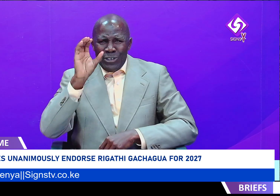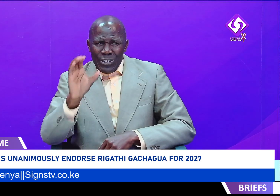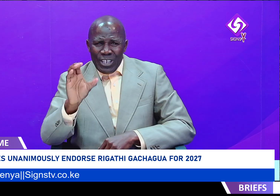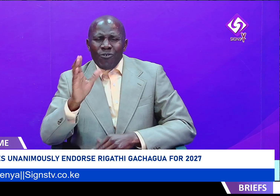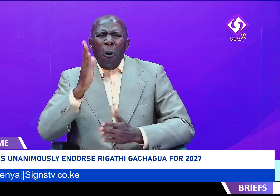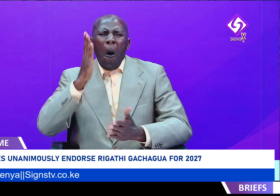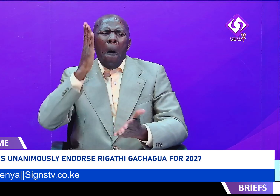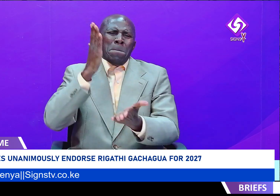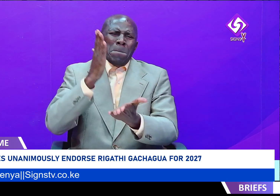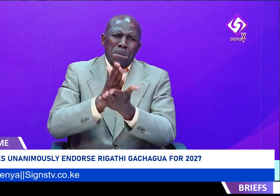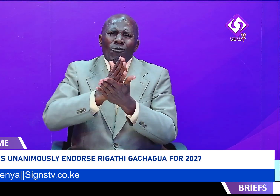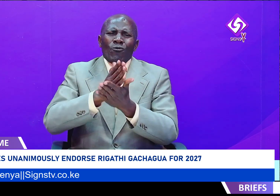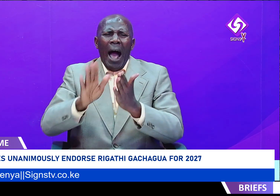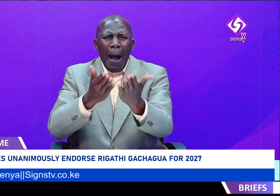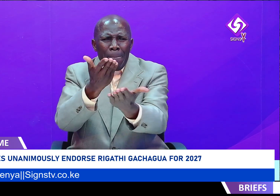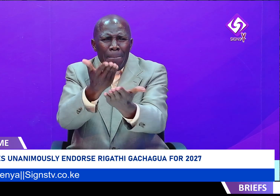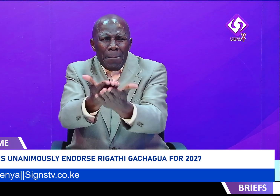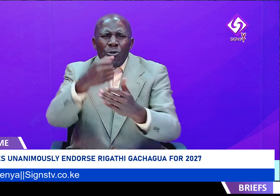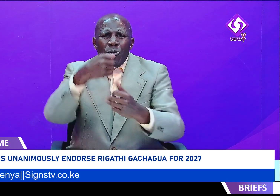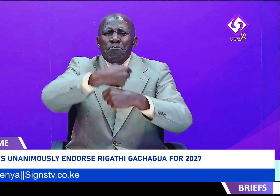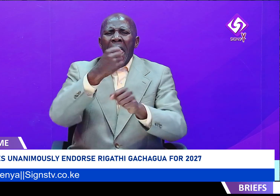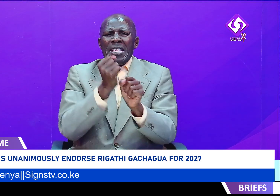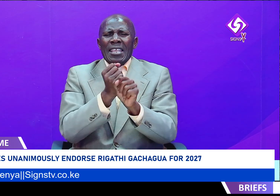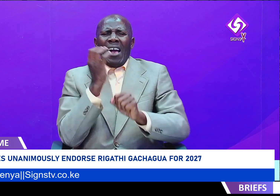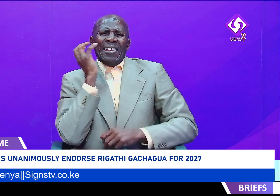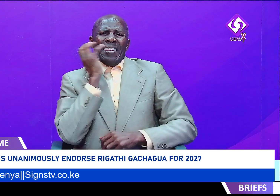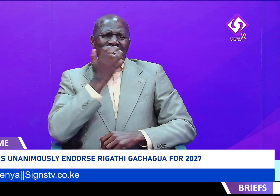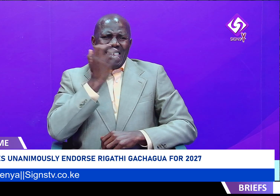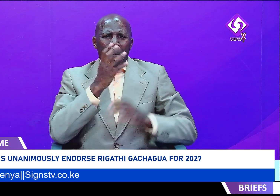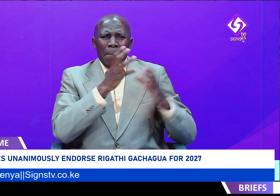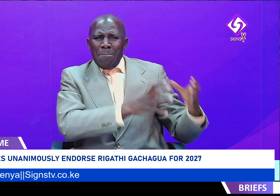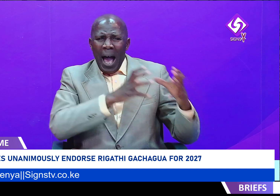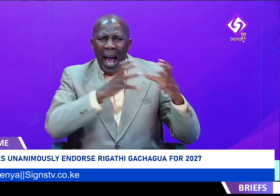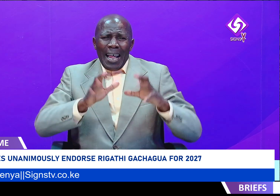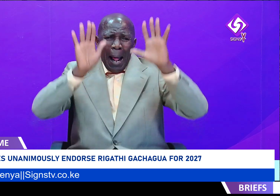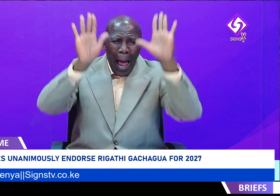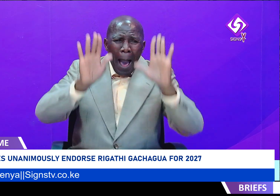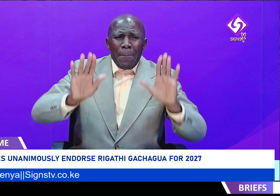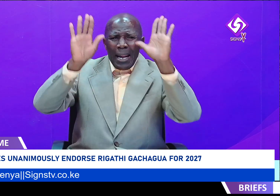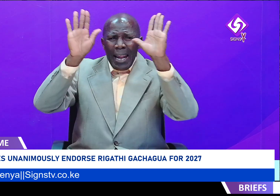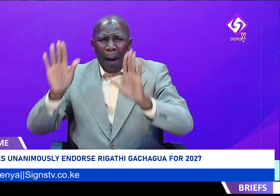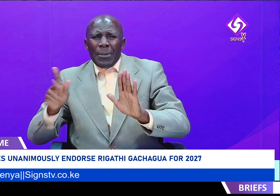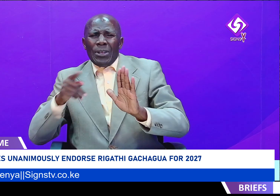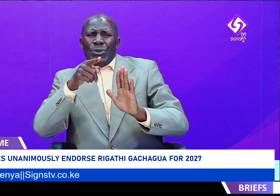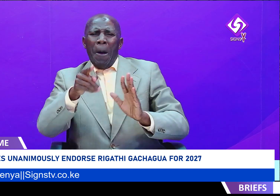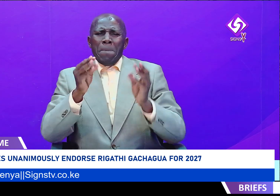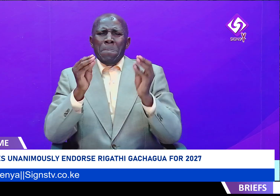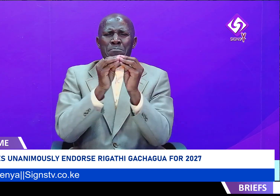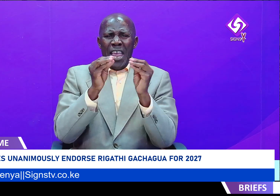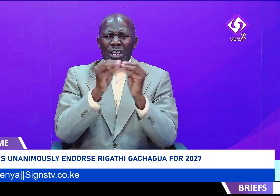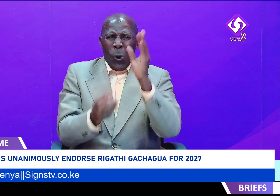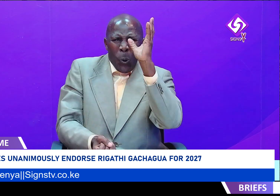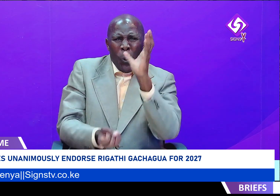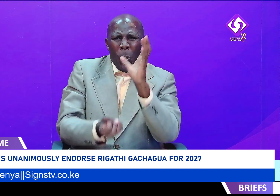Gachagua, unanimously endorsing him as the party's presidential flag